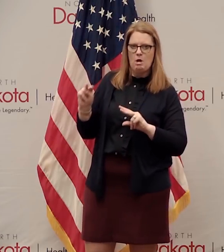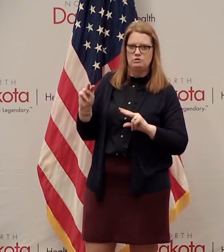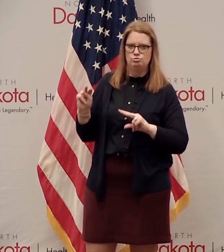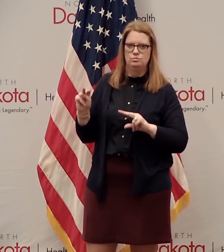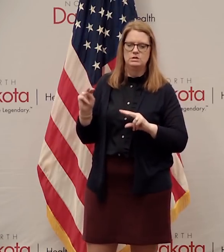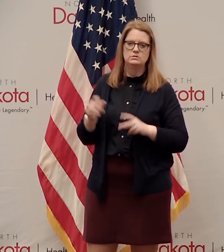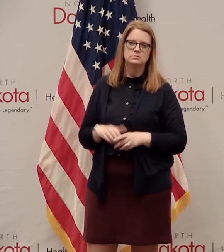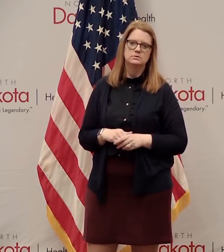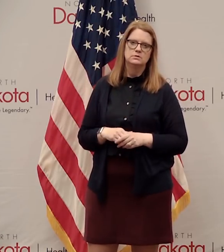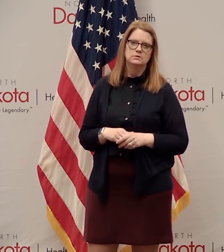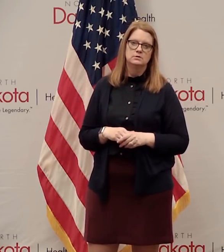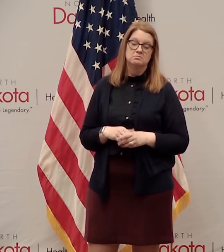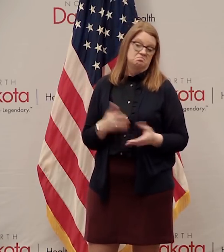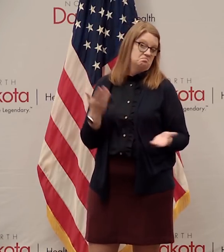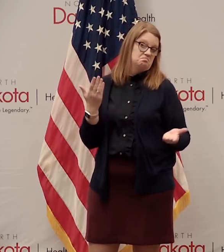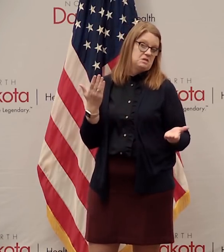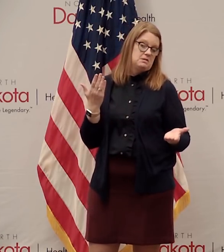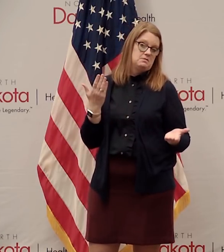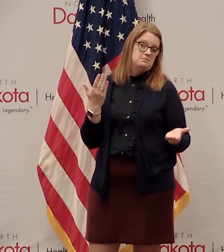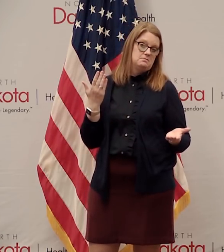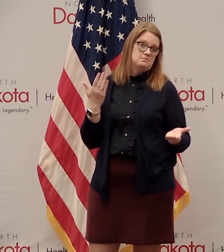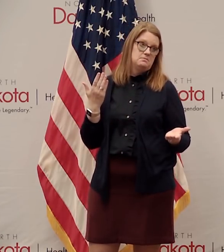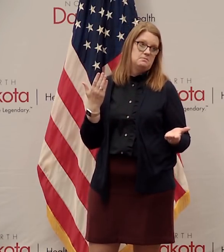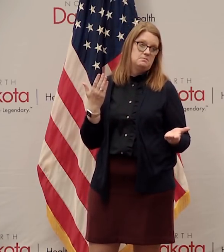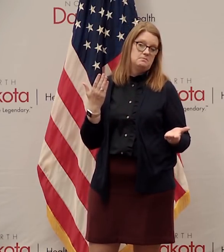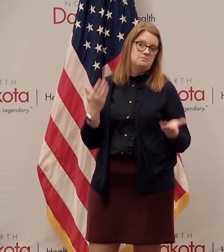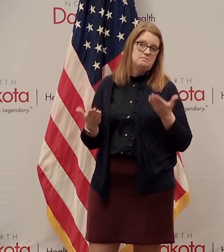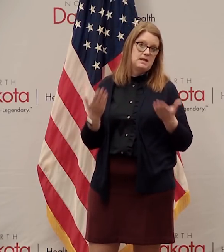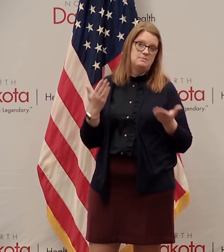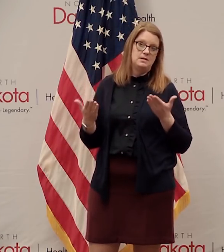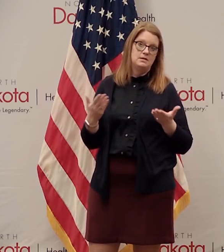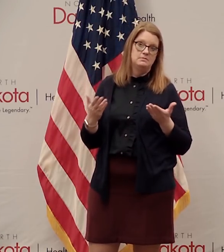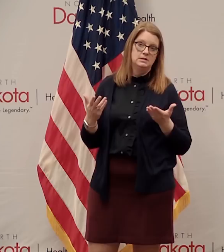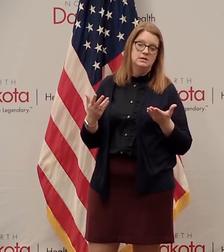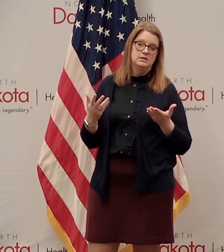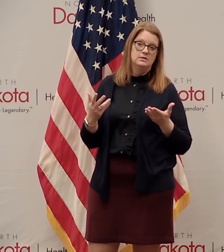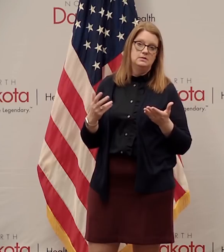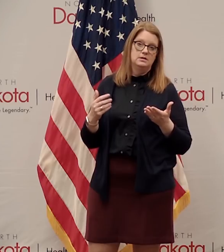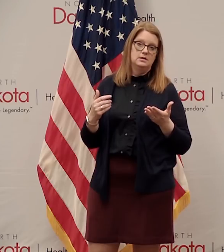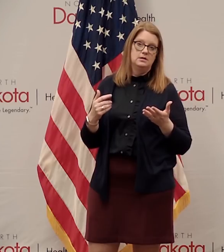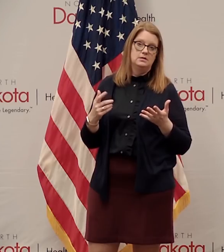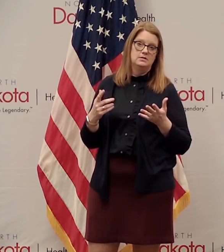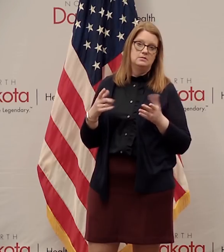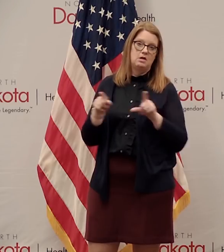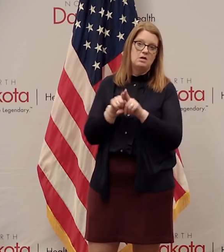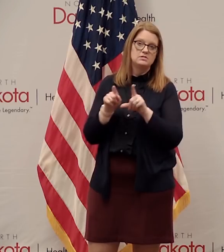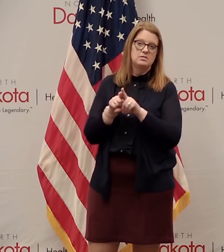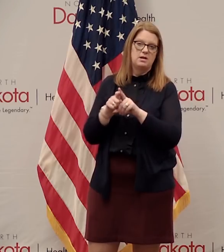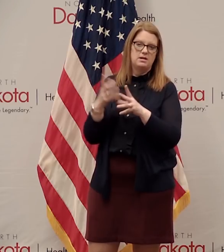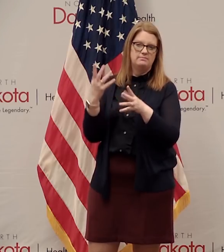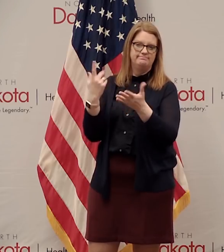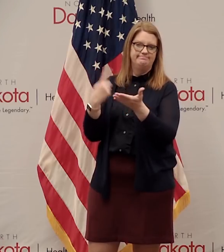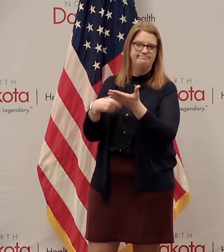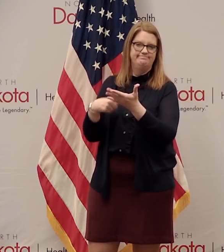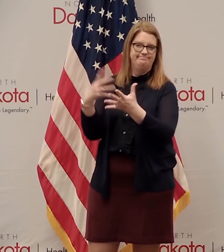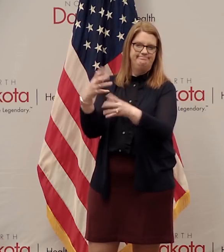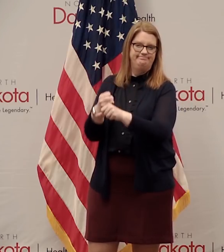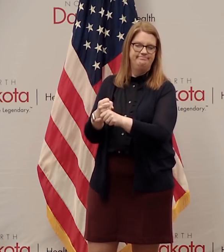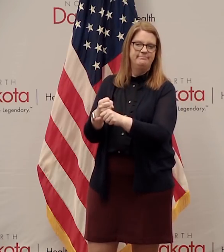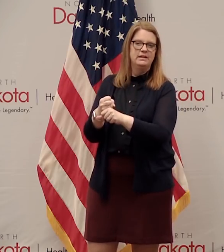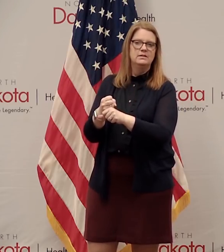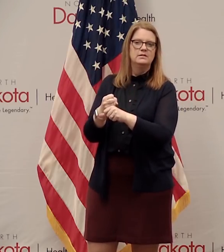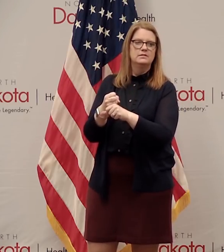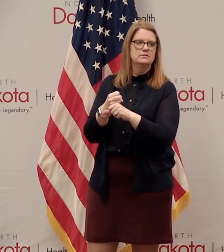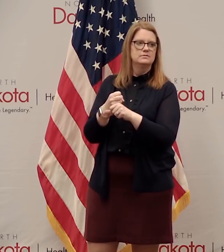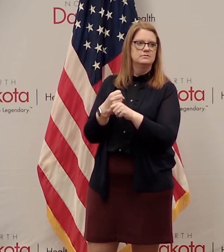could even consider having being part of a briefing on the correction system as part of that,